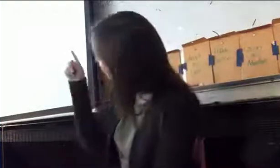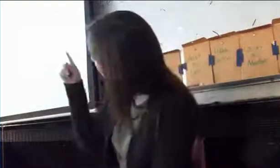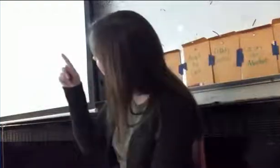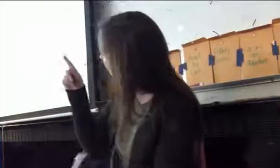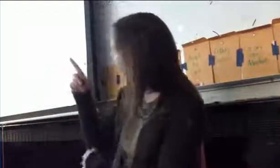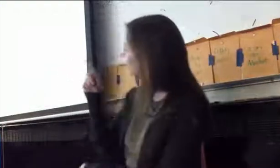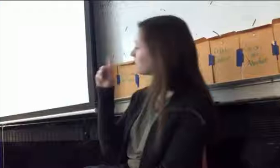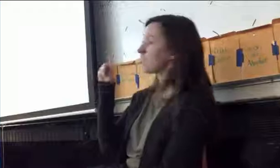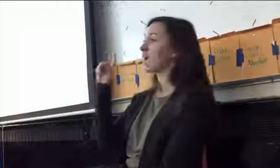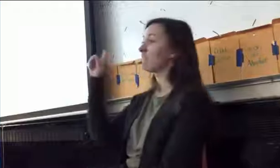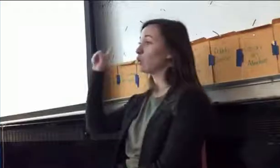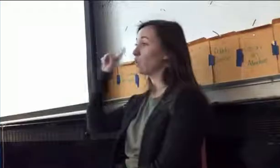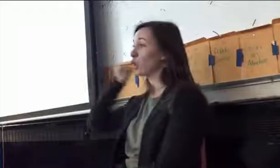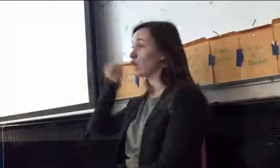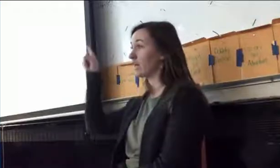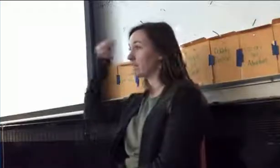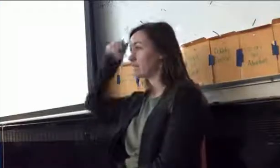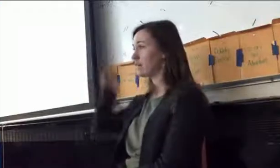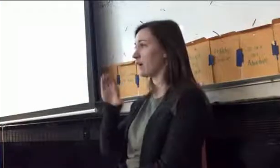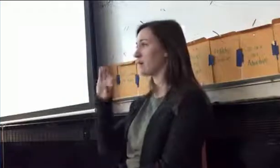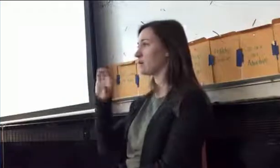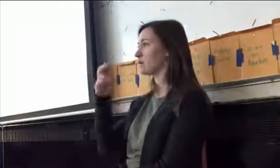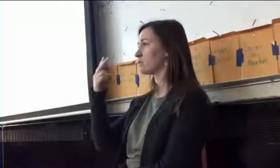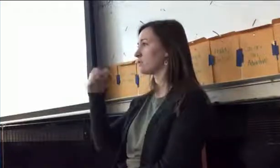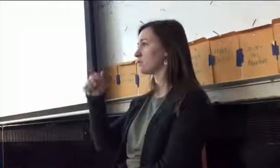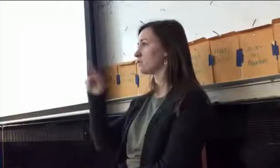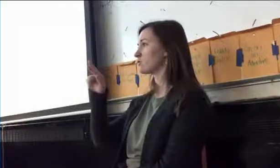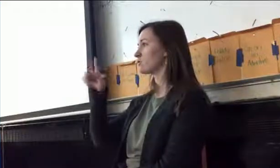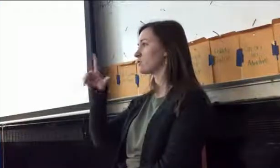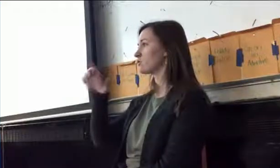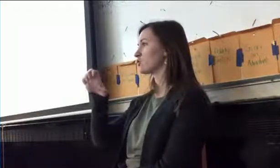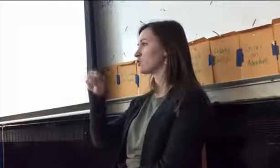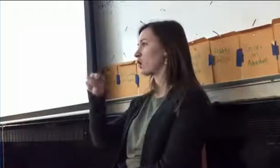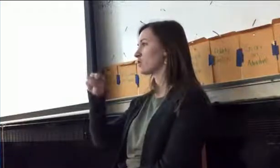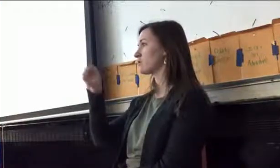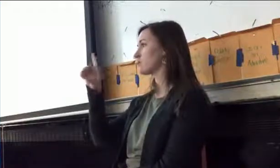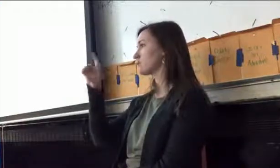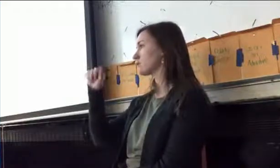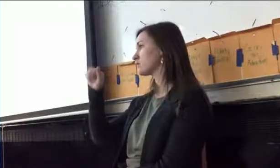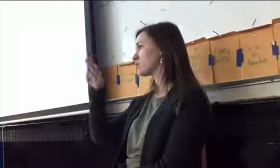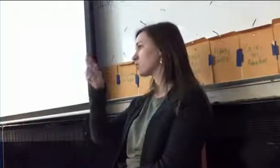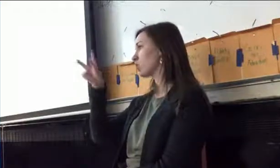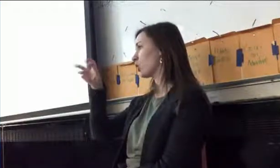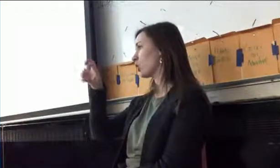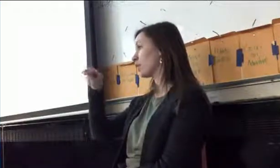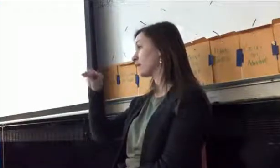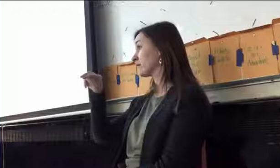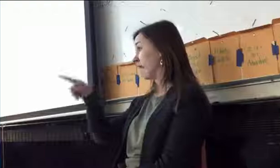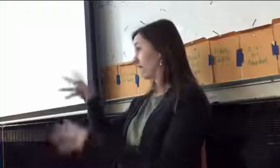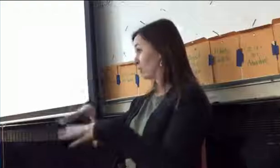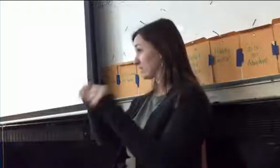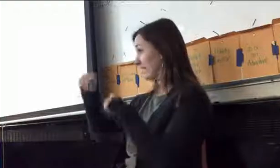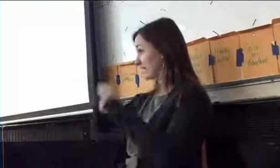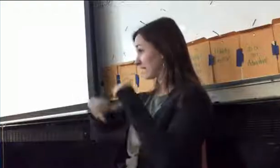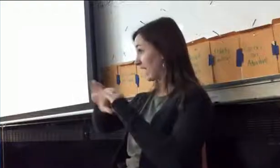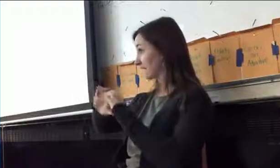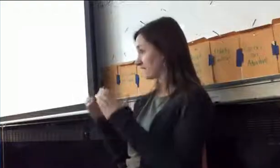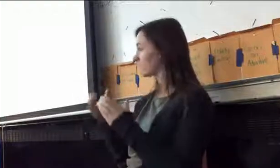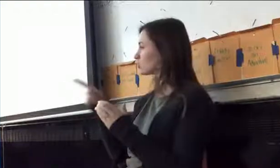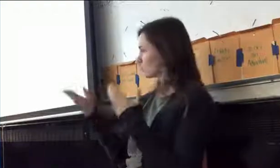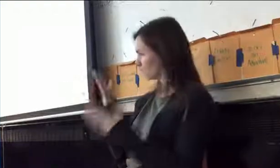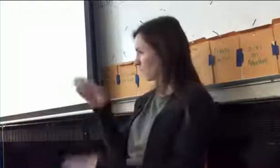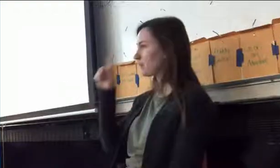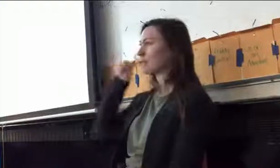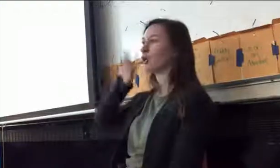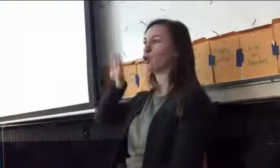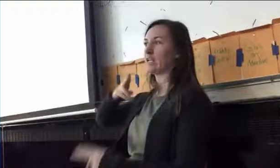Have you ever heard of this guy? Charles Darwin. Okay? If you've ever taken a science class, you've probably heard of a guy named